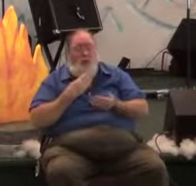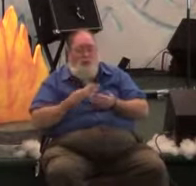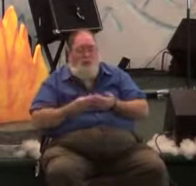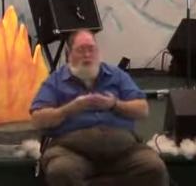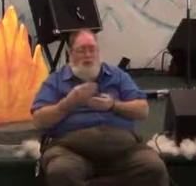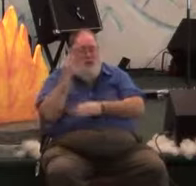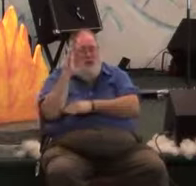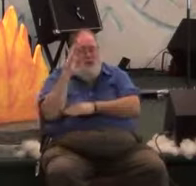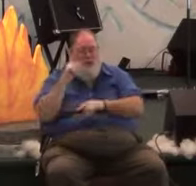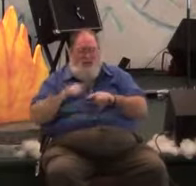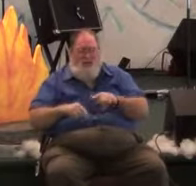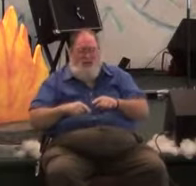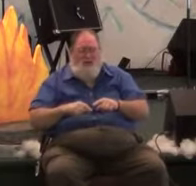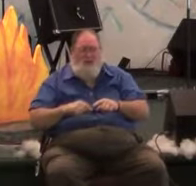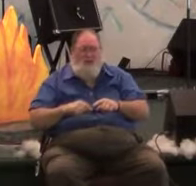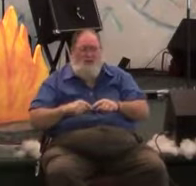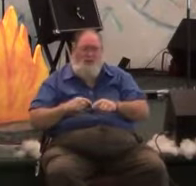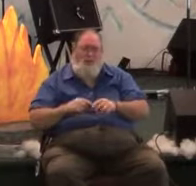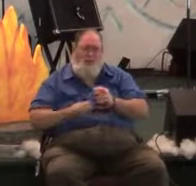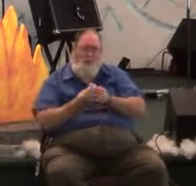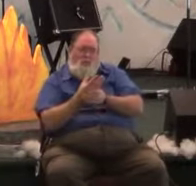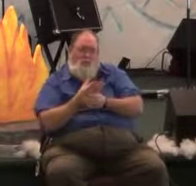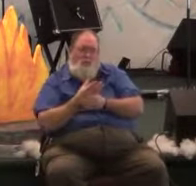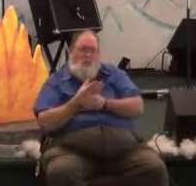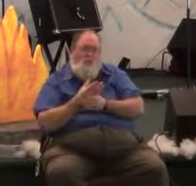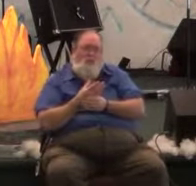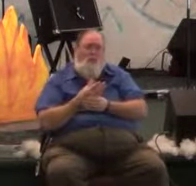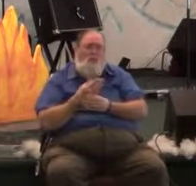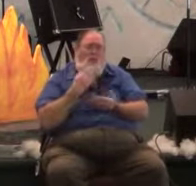fruit, and a bad tree cannot bear good fruit.